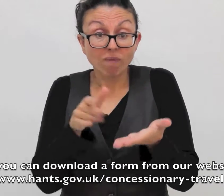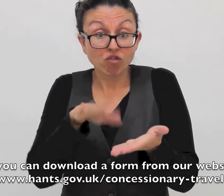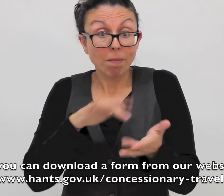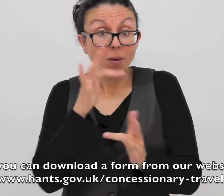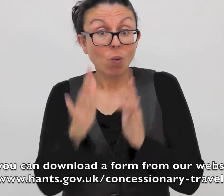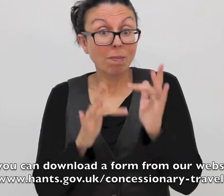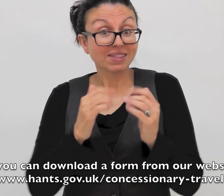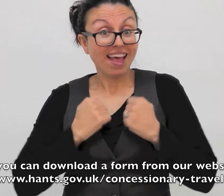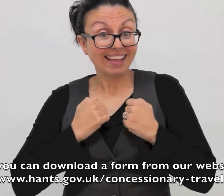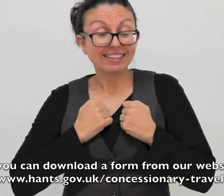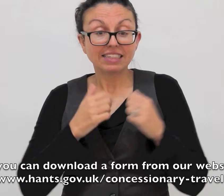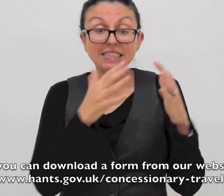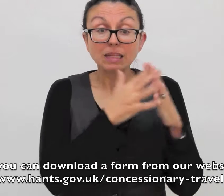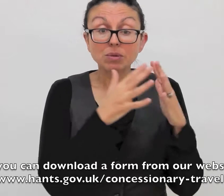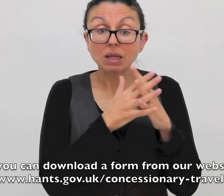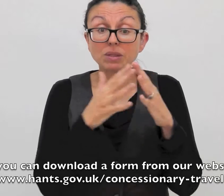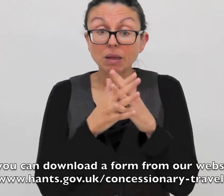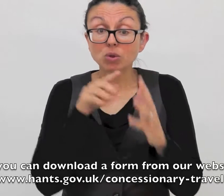can download a form from our website